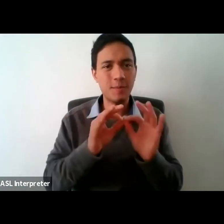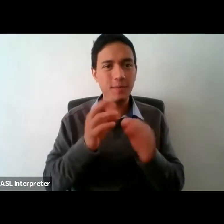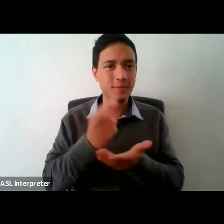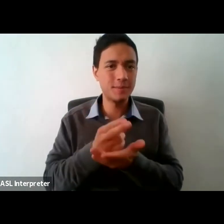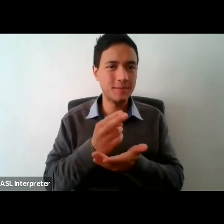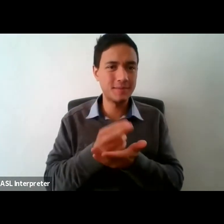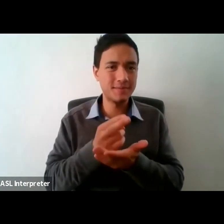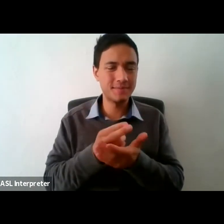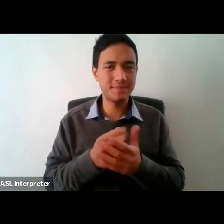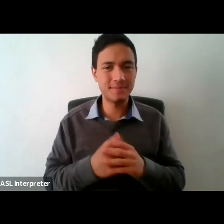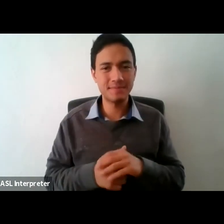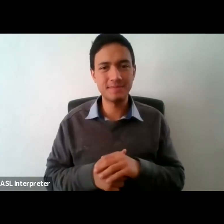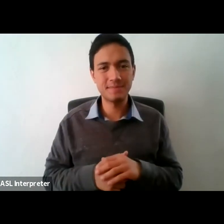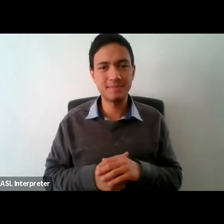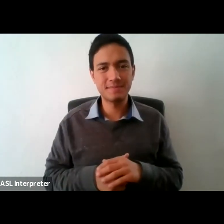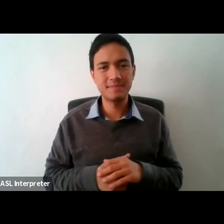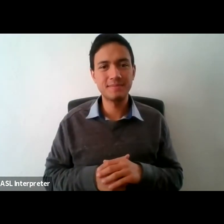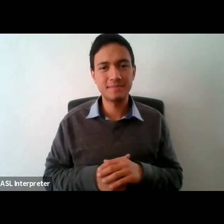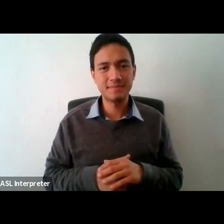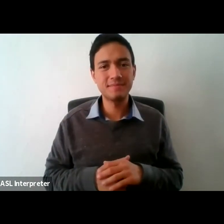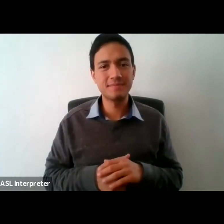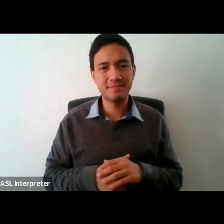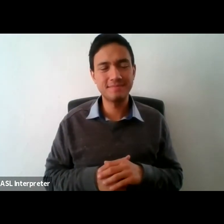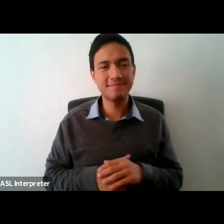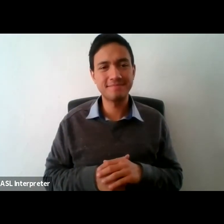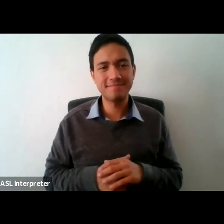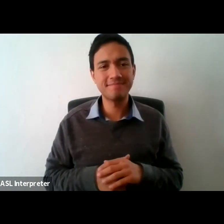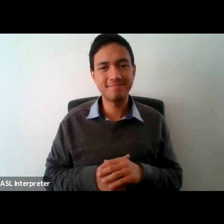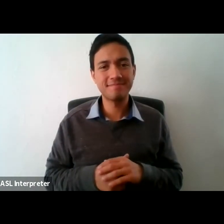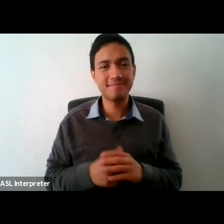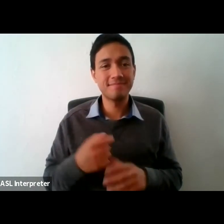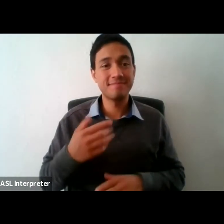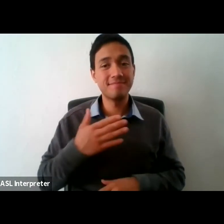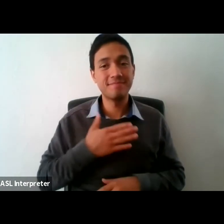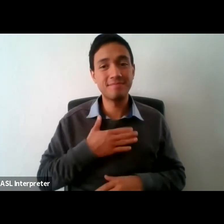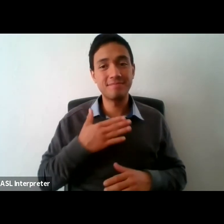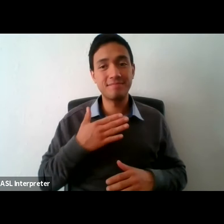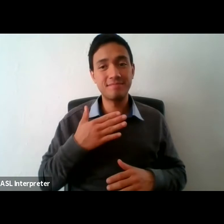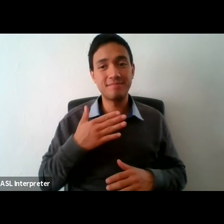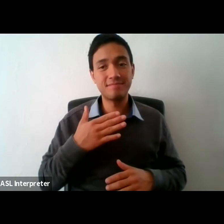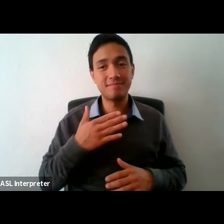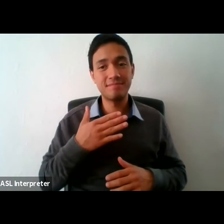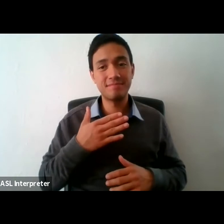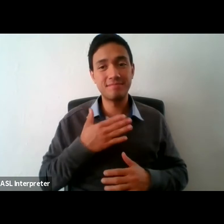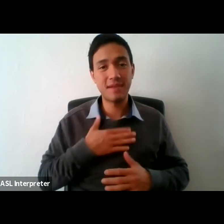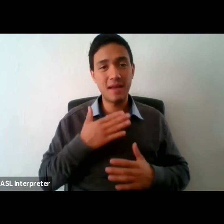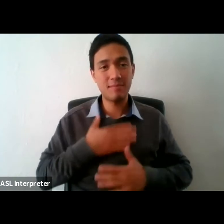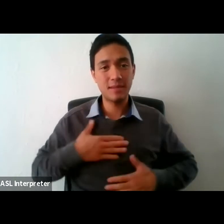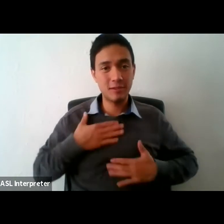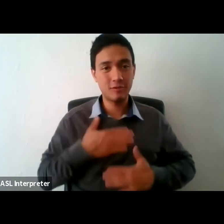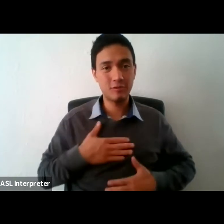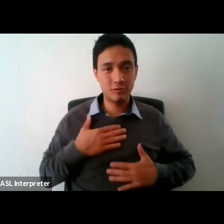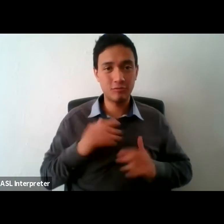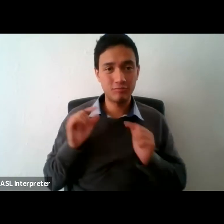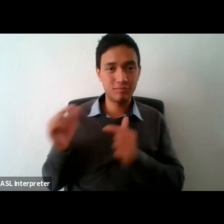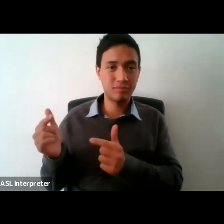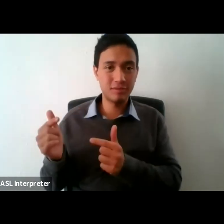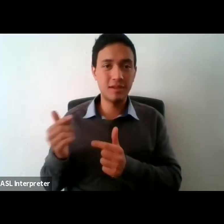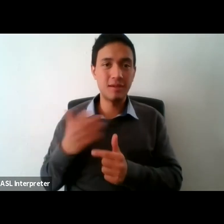a publication and an online training. And it's my pleasure to turn to my colleague at the ITU,